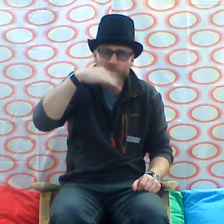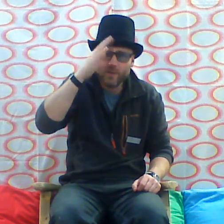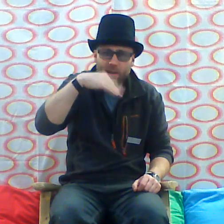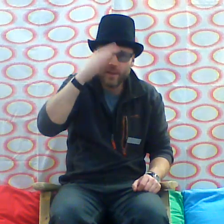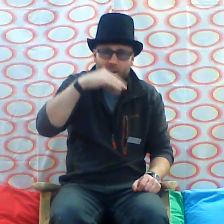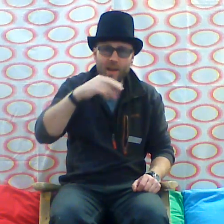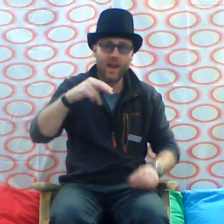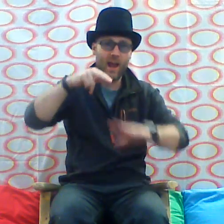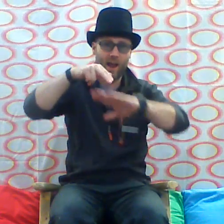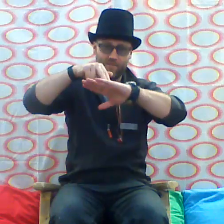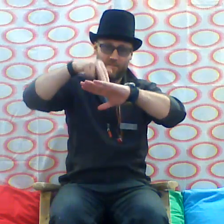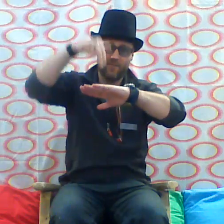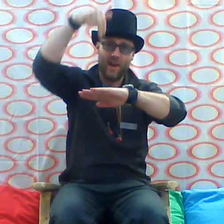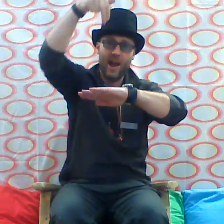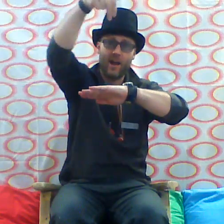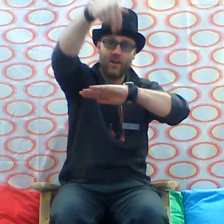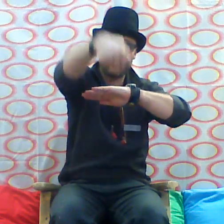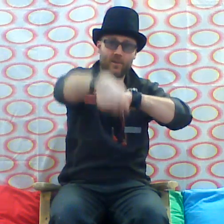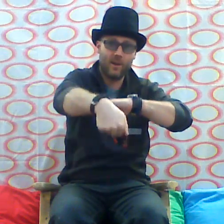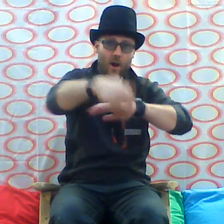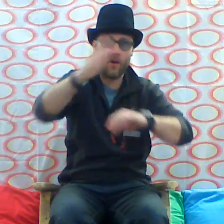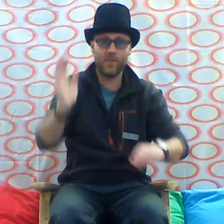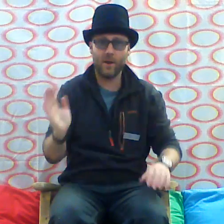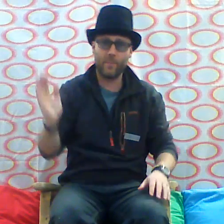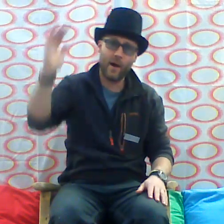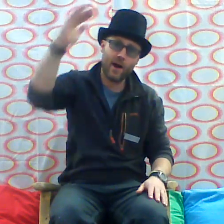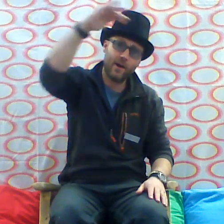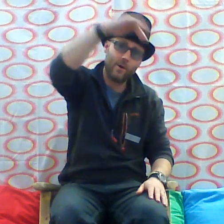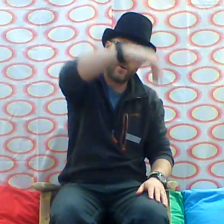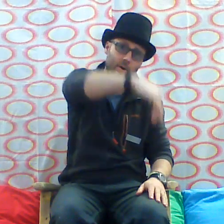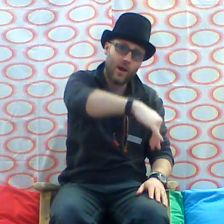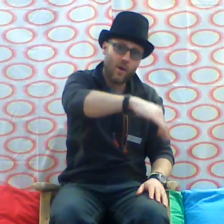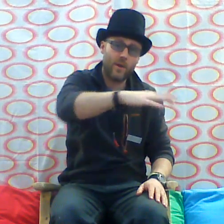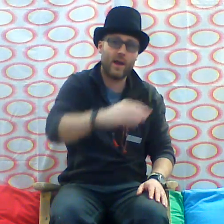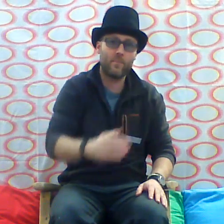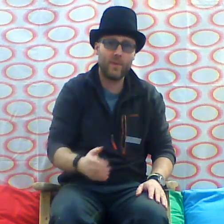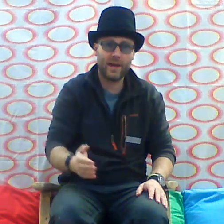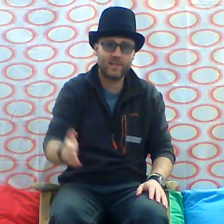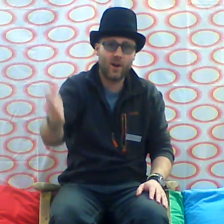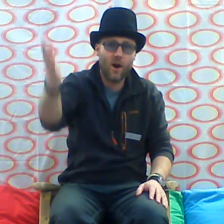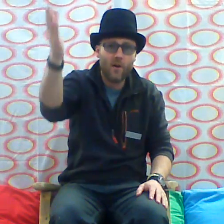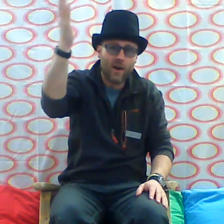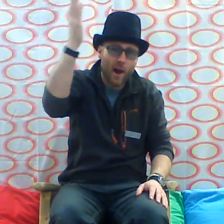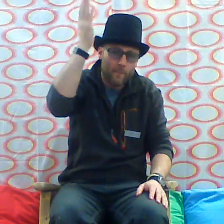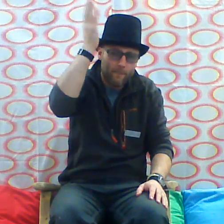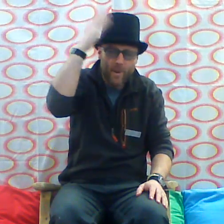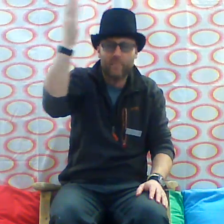and fell on the pile with a bit of a bump.